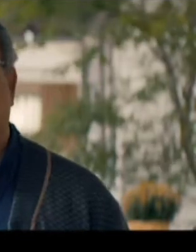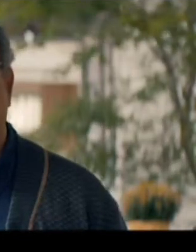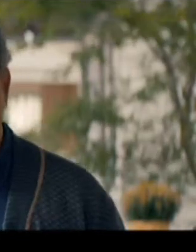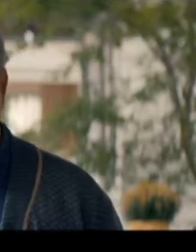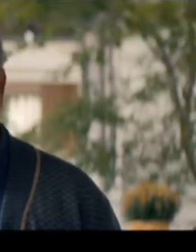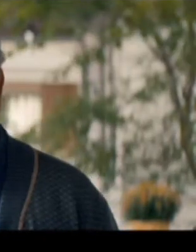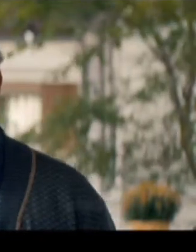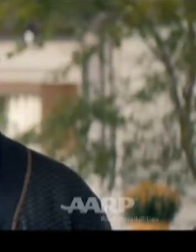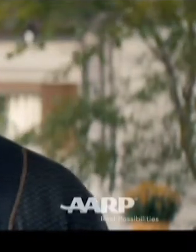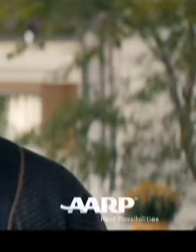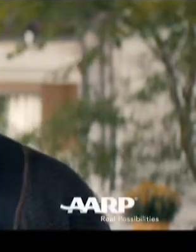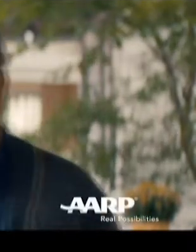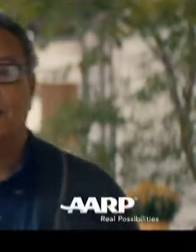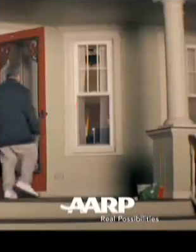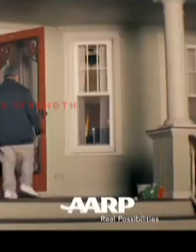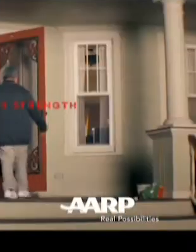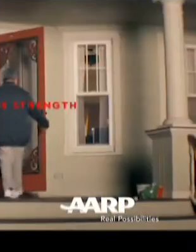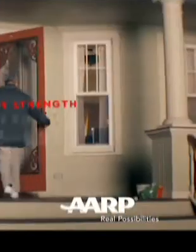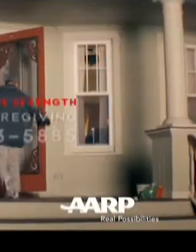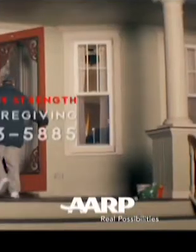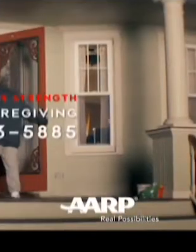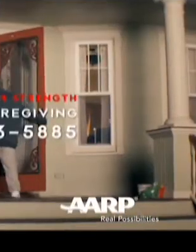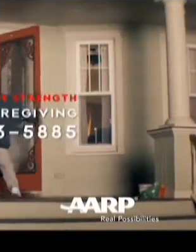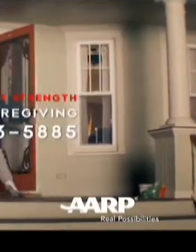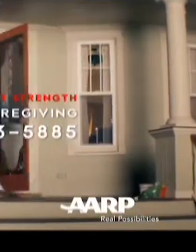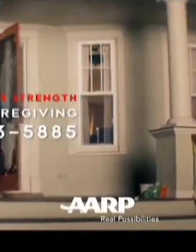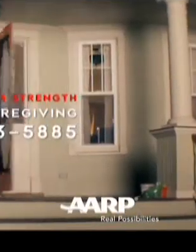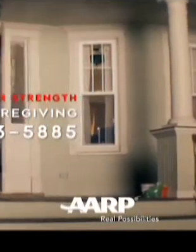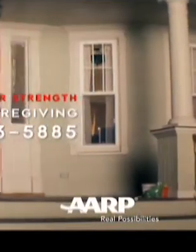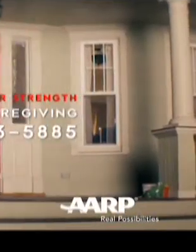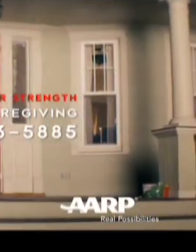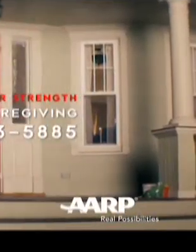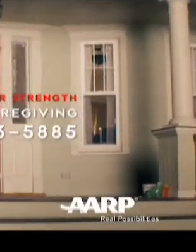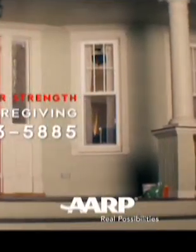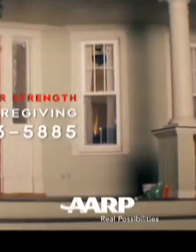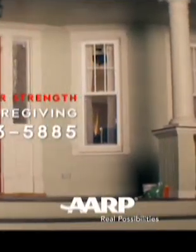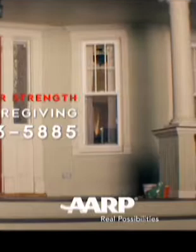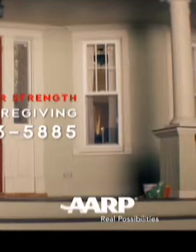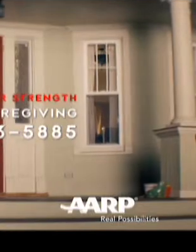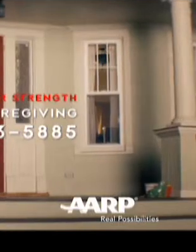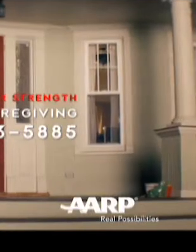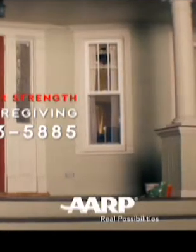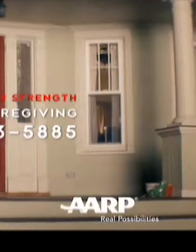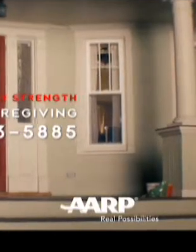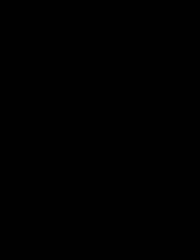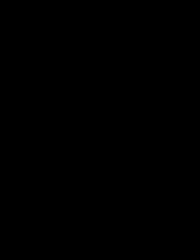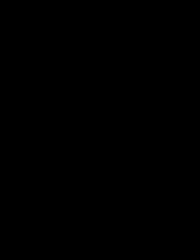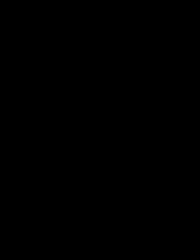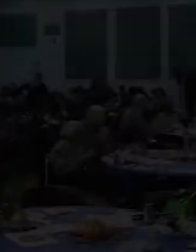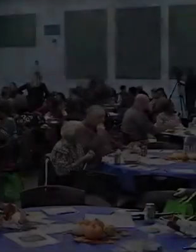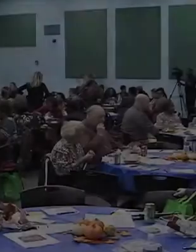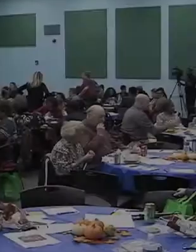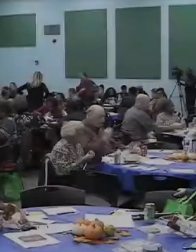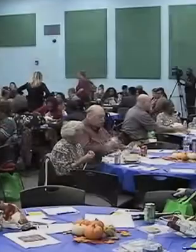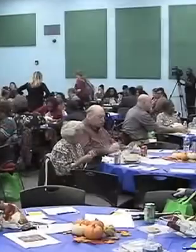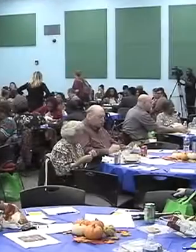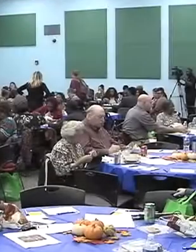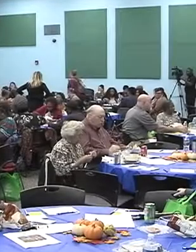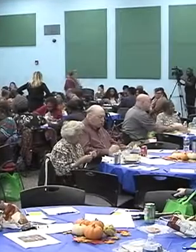Janet doesn't like her cooking anyway. Find support for your strength. Visit aarp.org/caregiving for care guides and community.